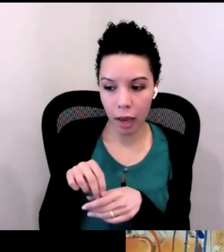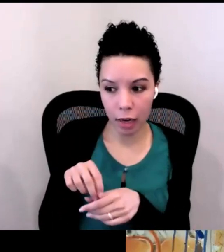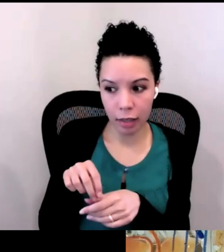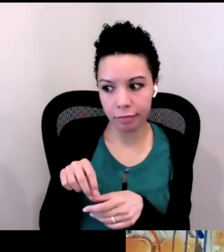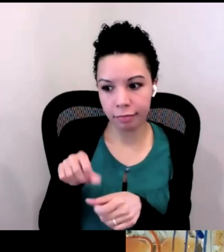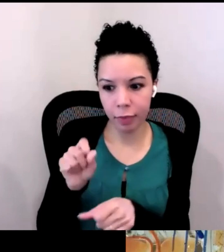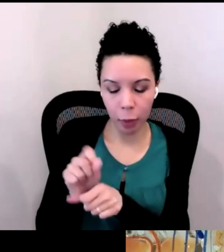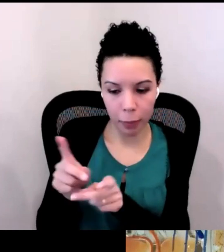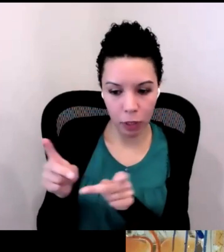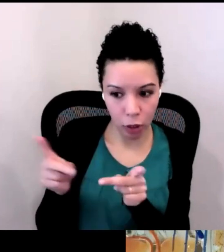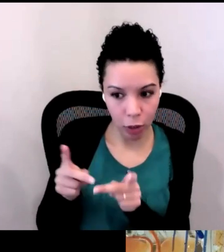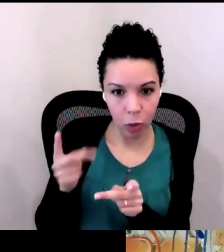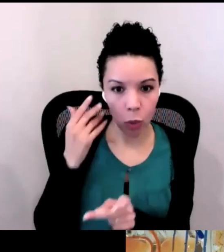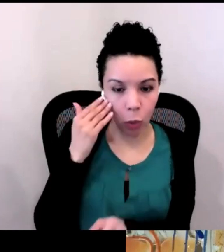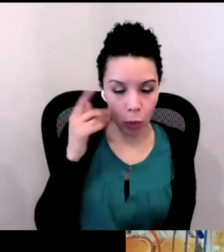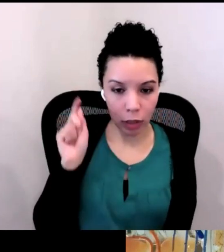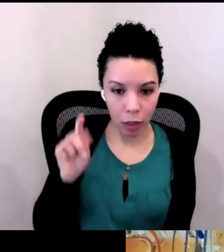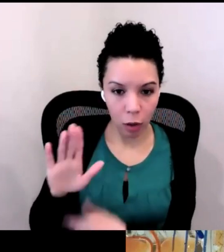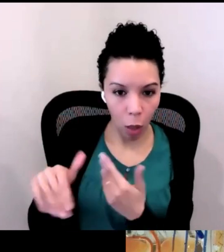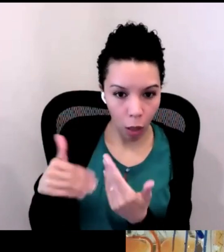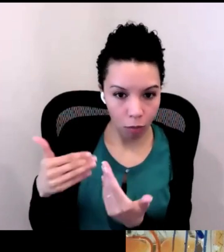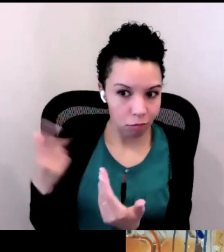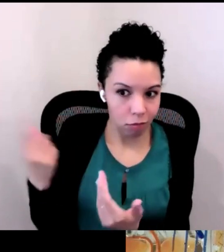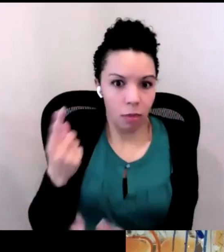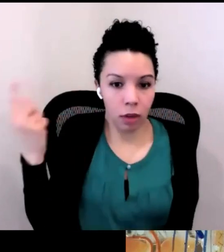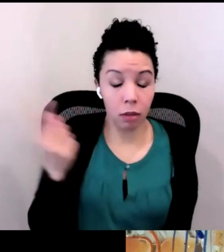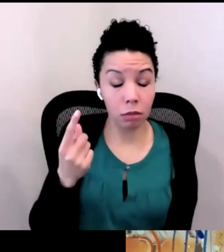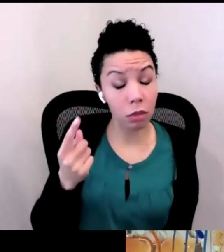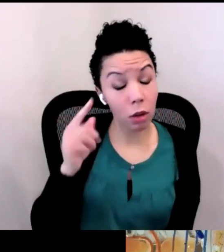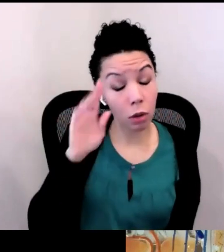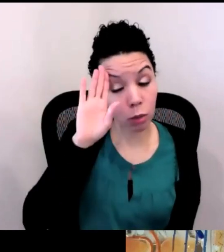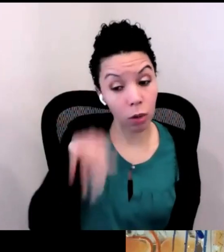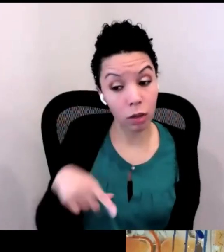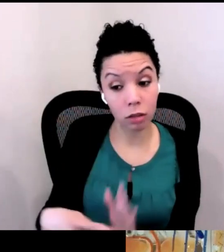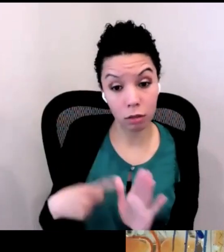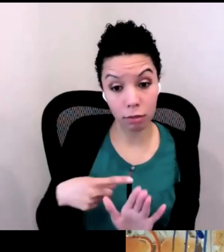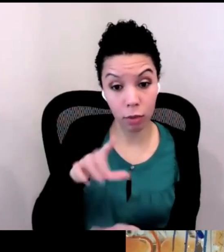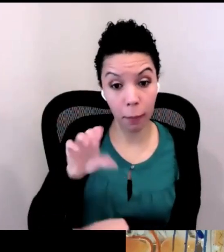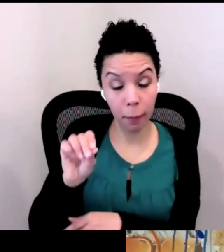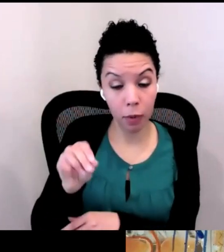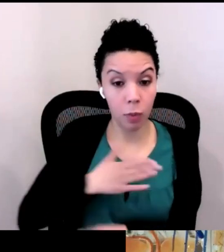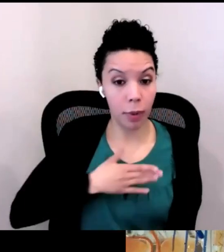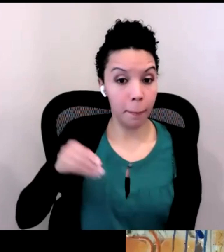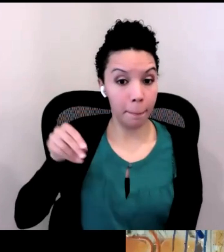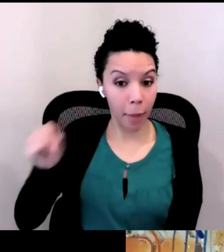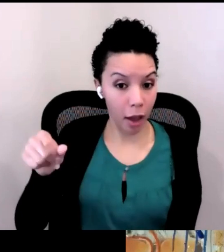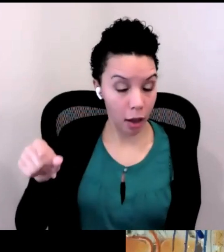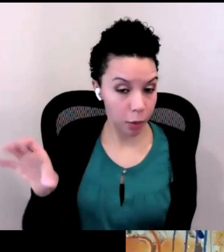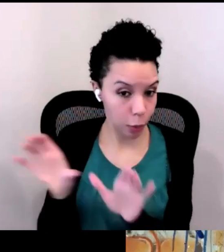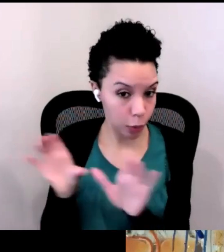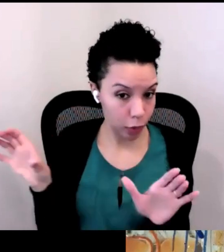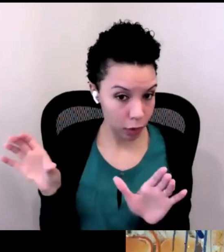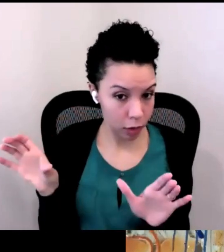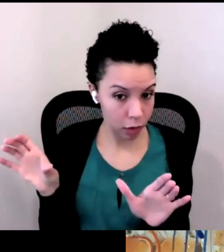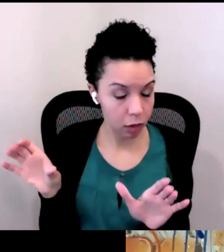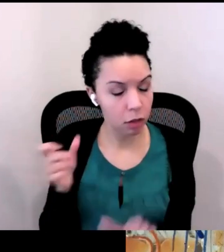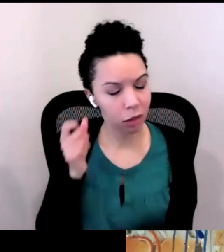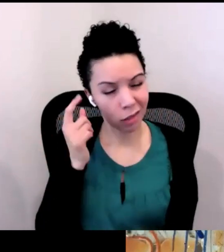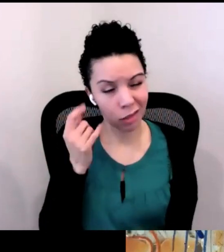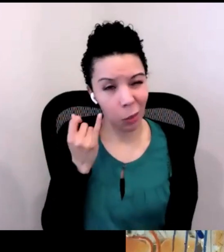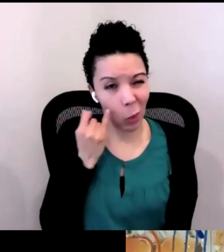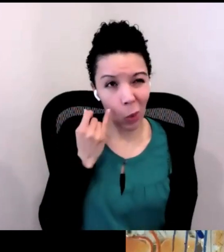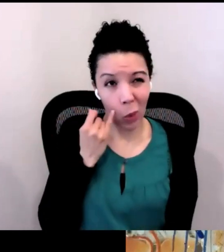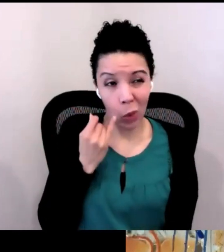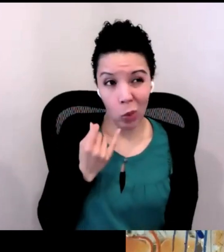time. And honestly, sometimes your company may pay for it, your certification. So unless you find yourself using it almost daily, I would say